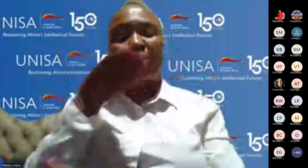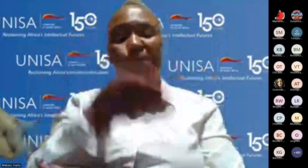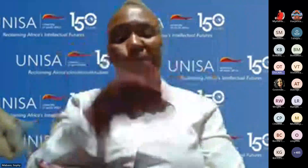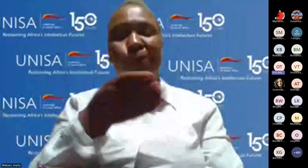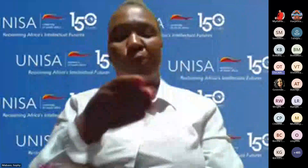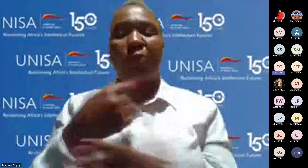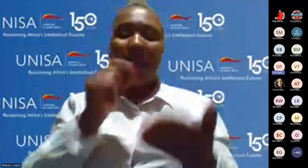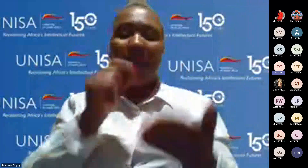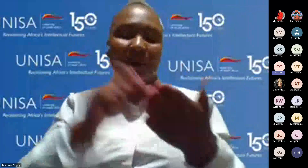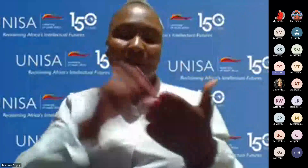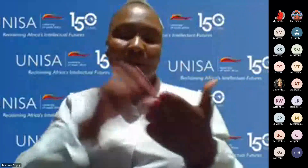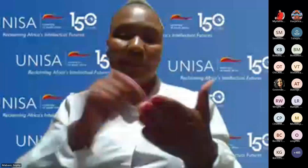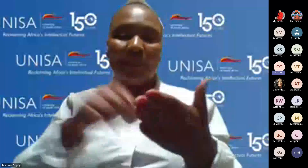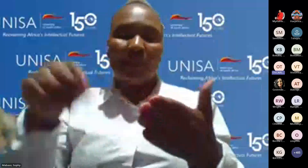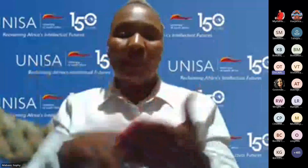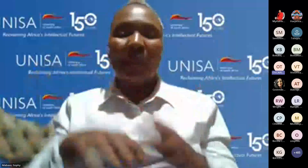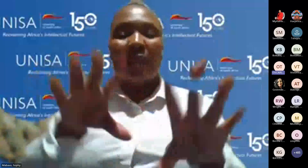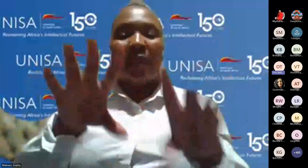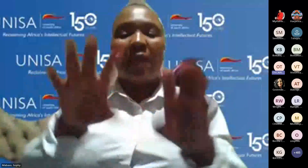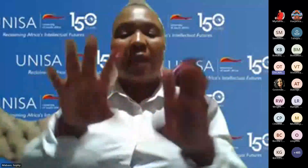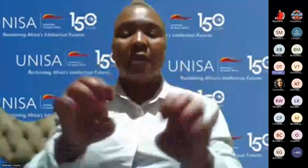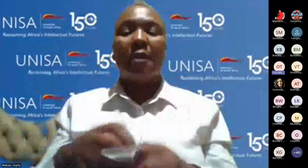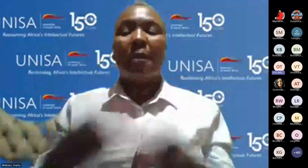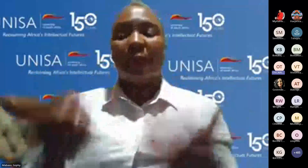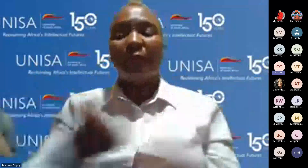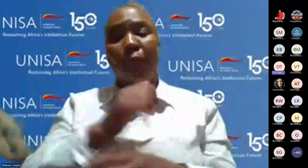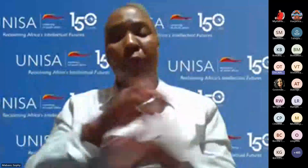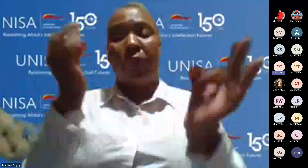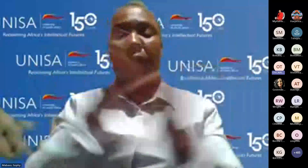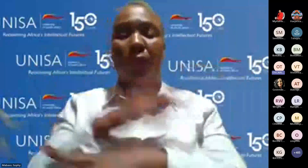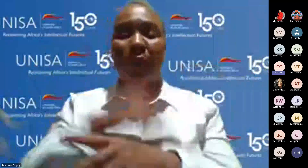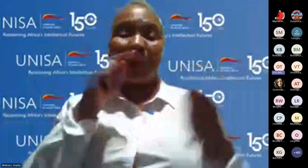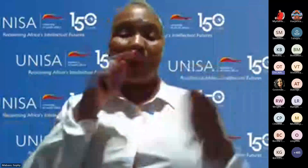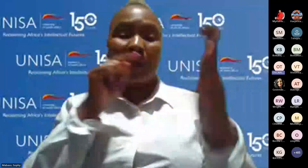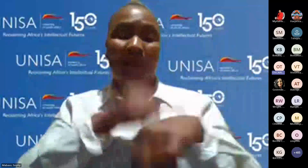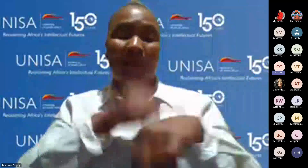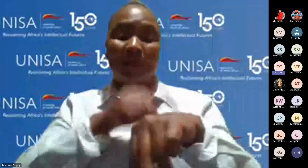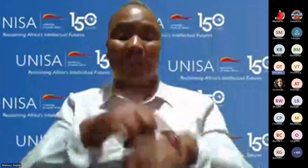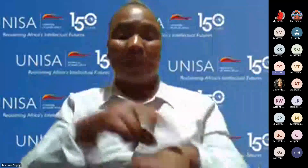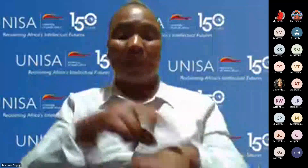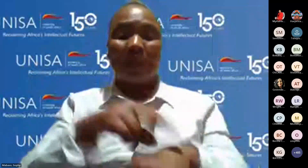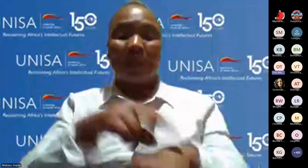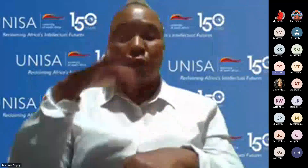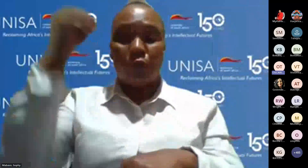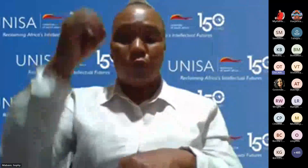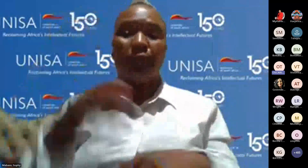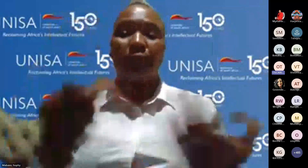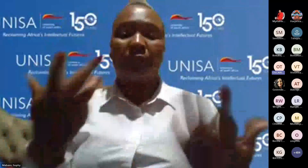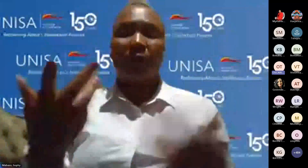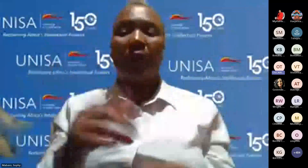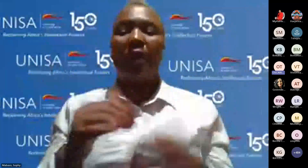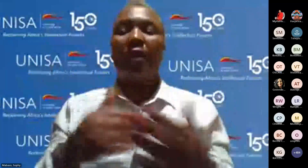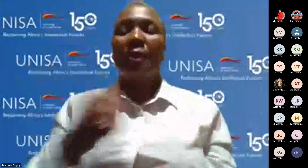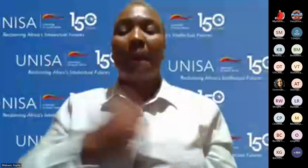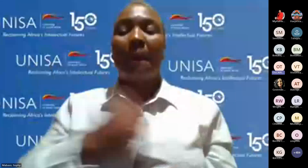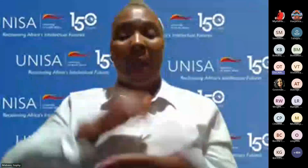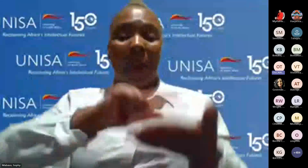the exam. But unfortunately, by then the electricity went off. Even my